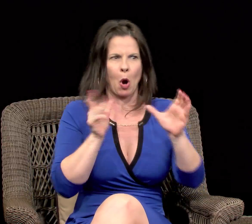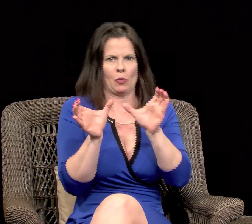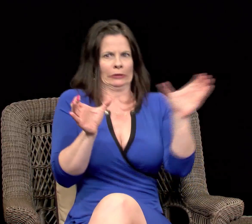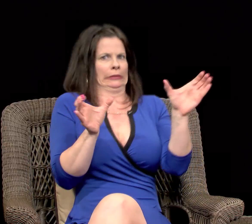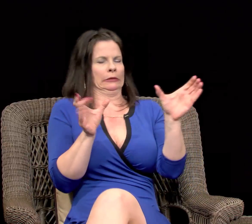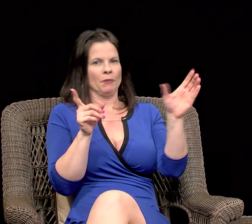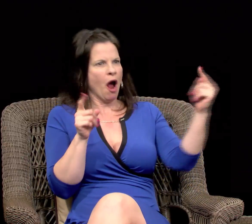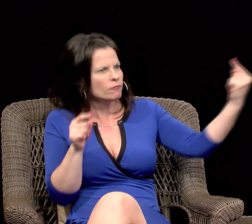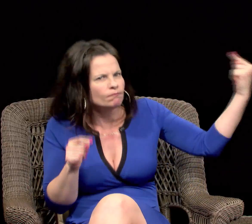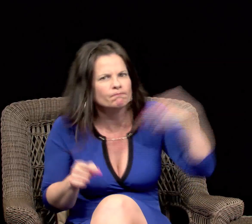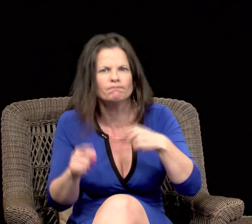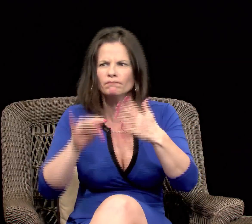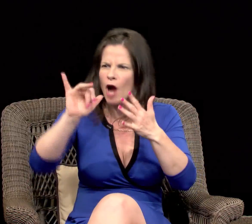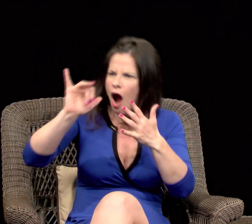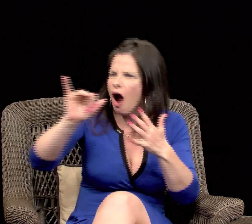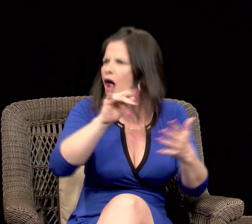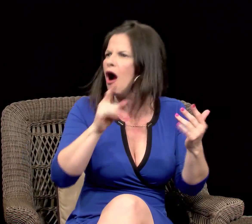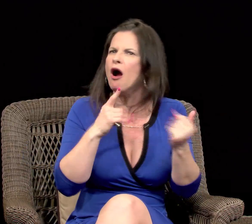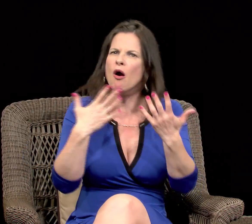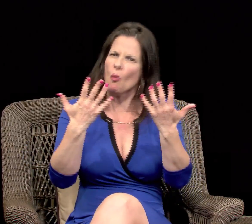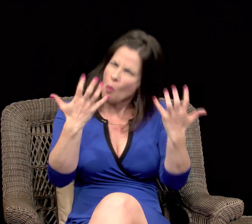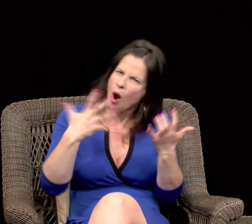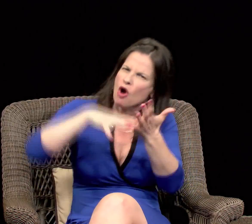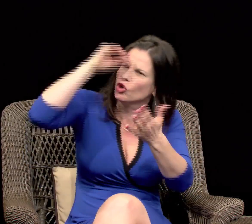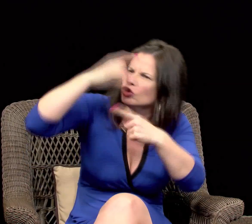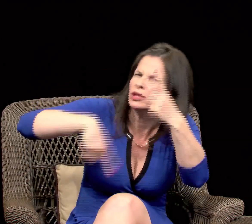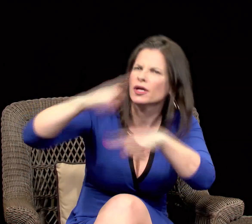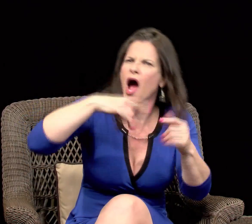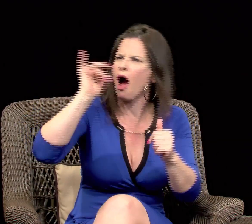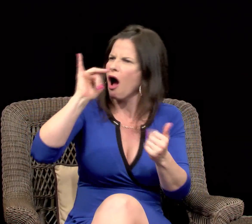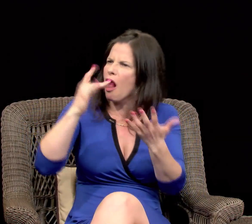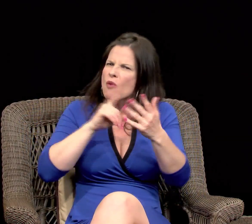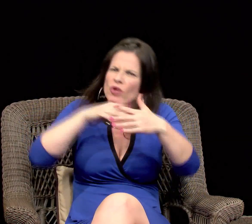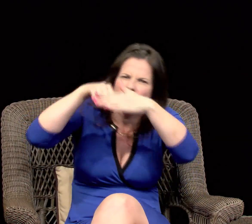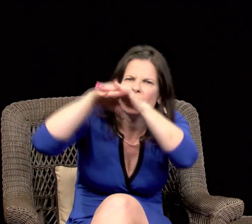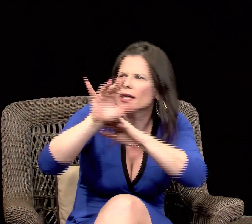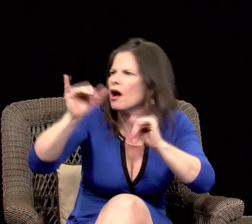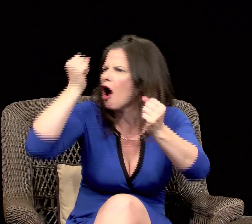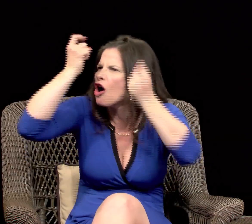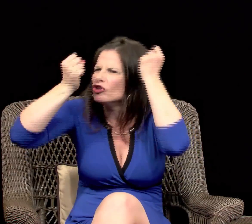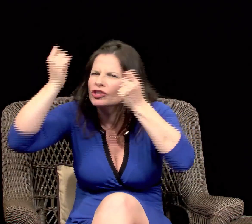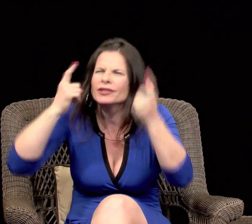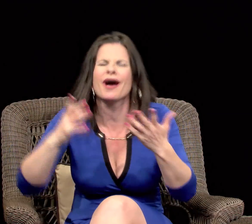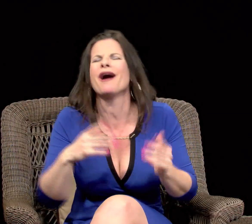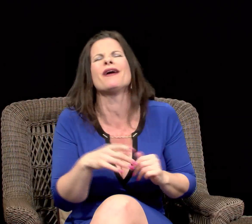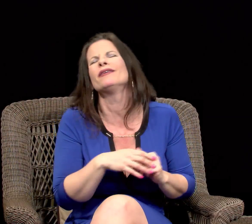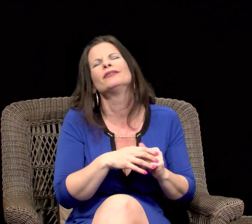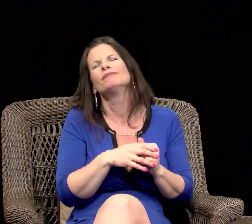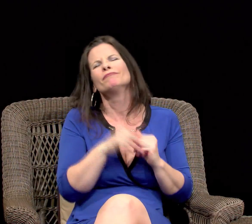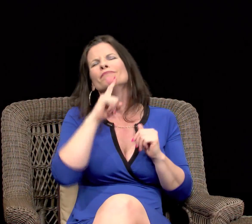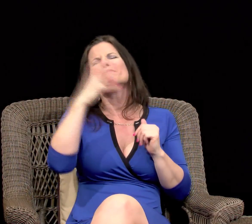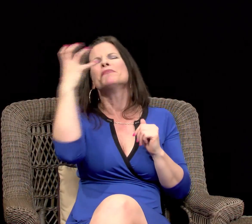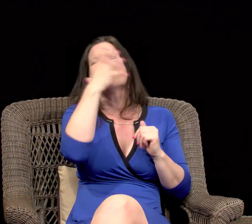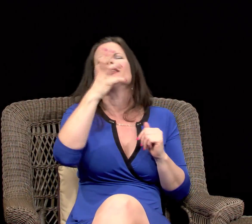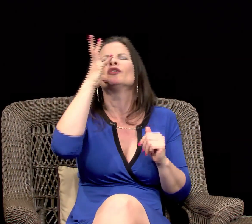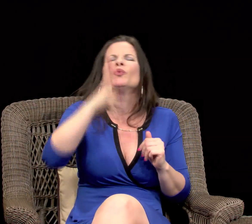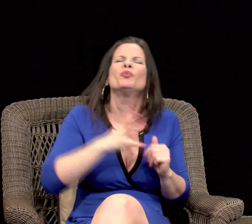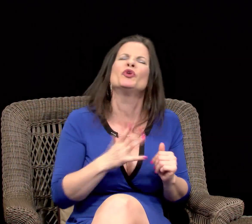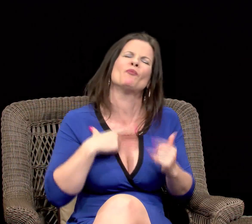she understands that there's a difference between hard of hearing people and deaf people. She gets it. And she's really